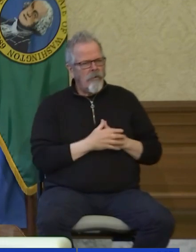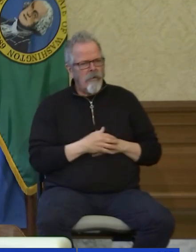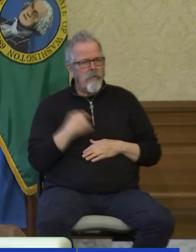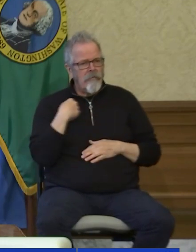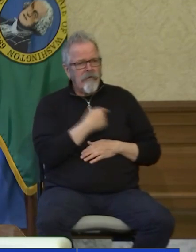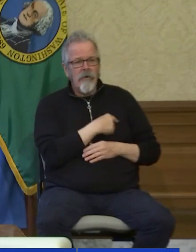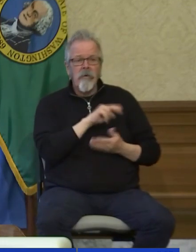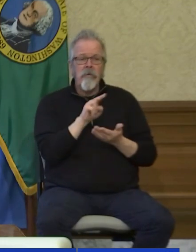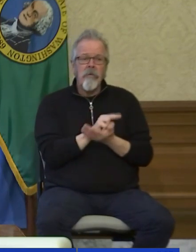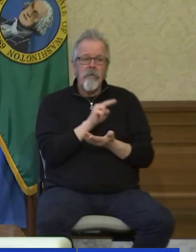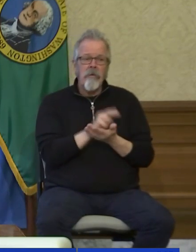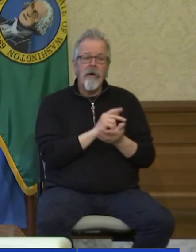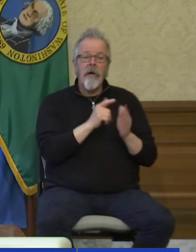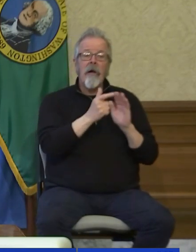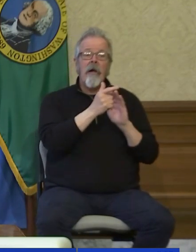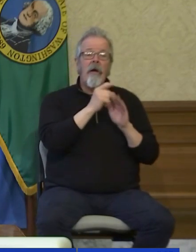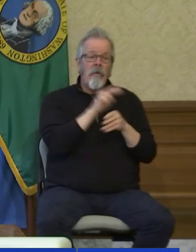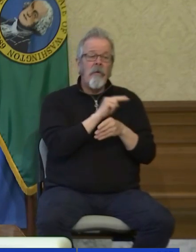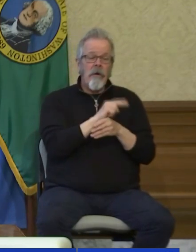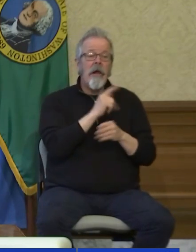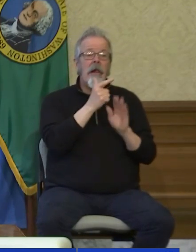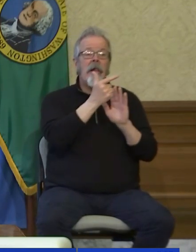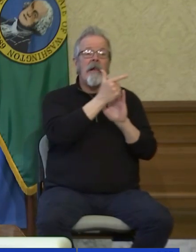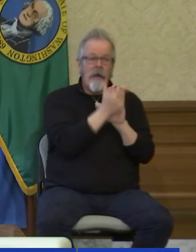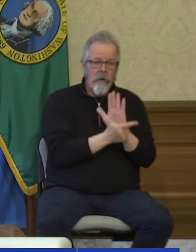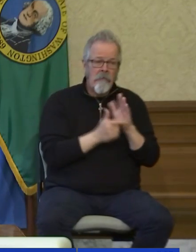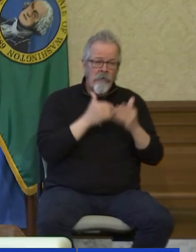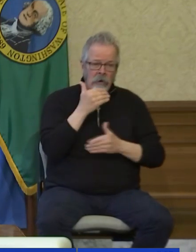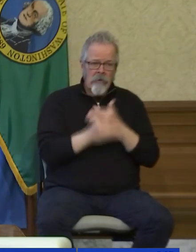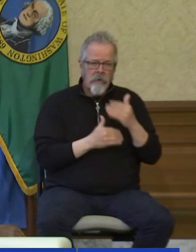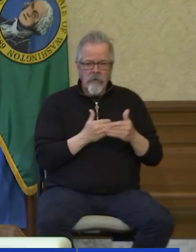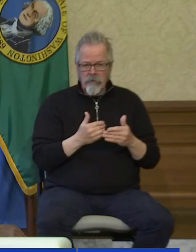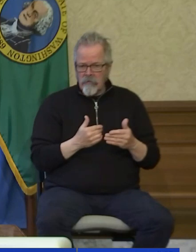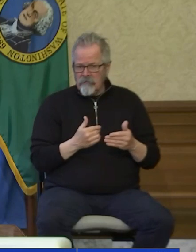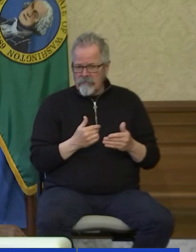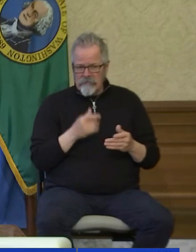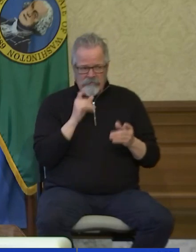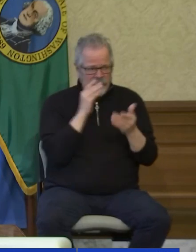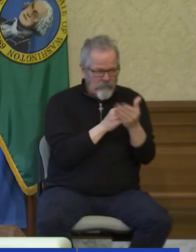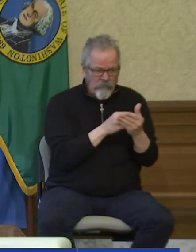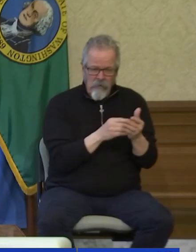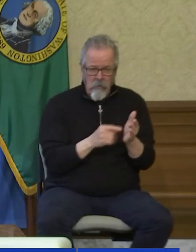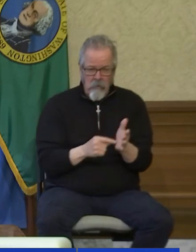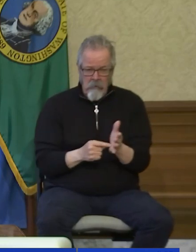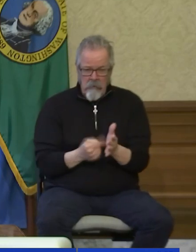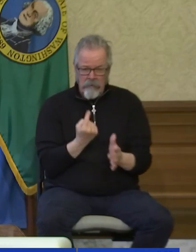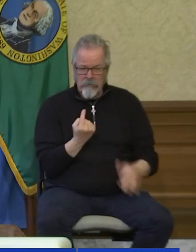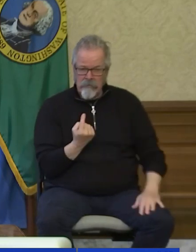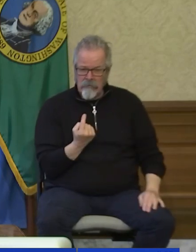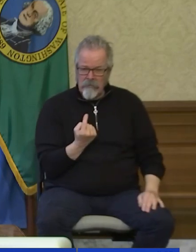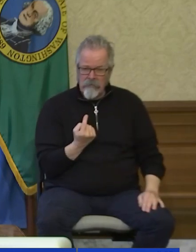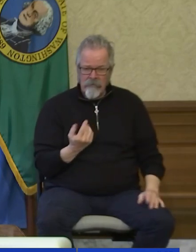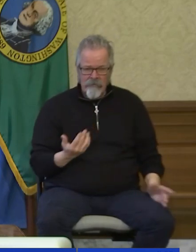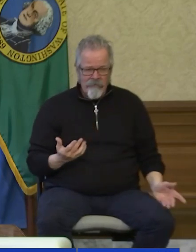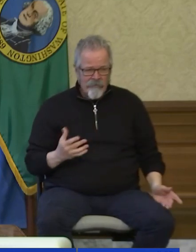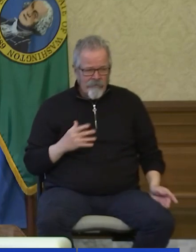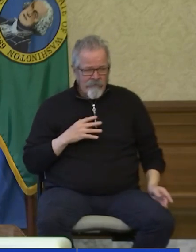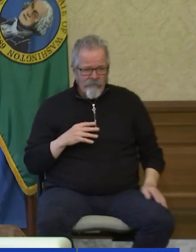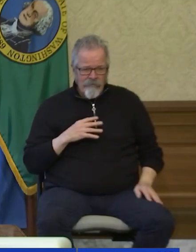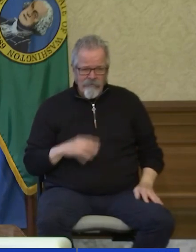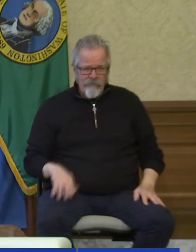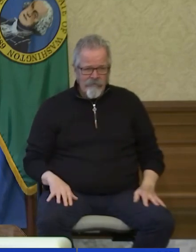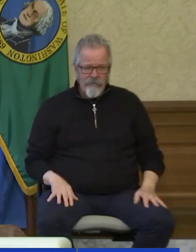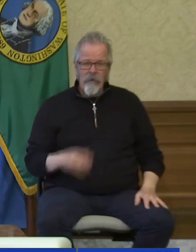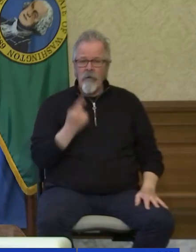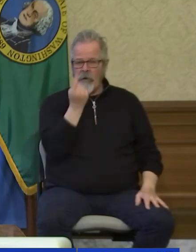evictions for rent. That is an incredible achievement, and it's because of Washingtonians' success that of honoring this